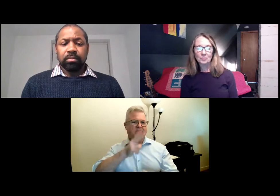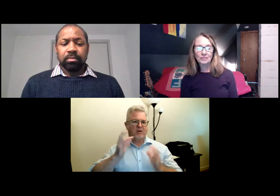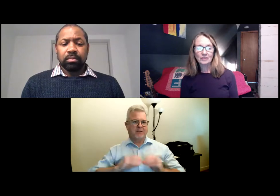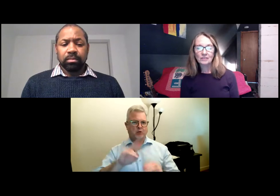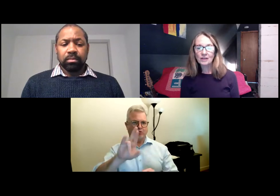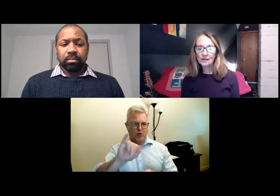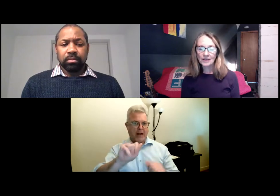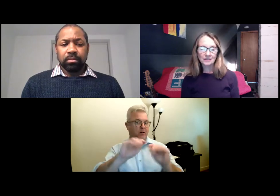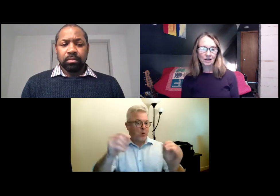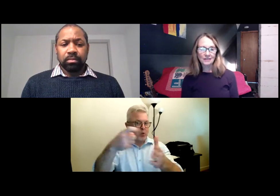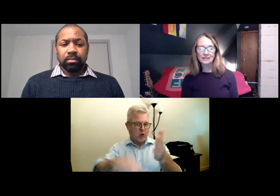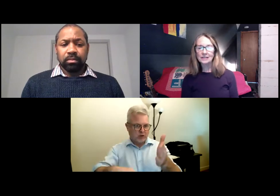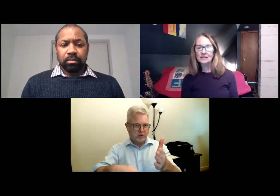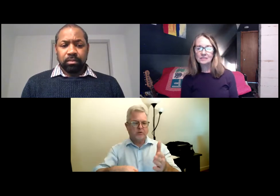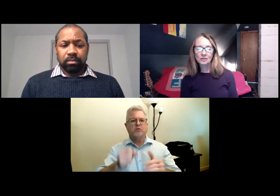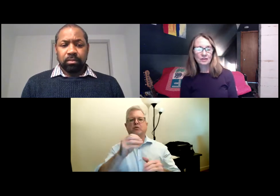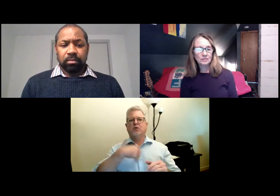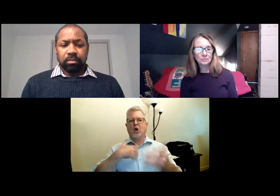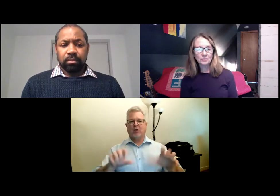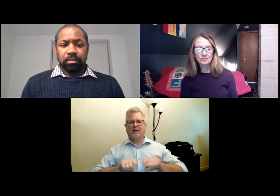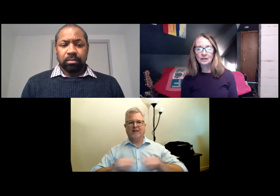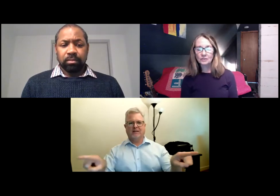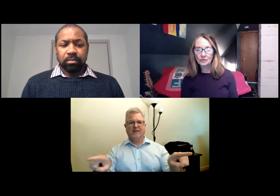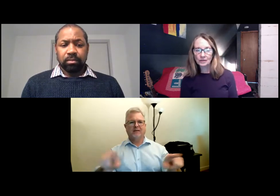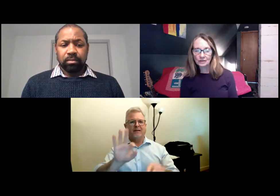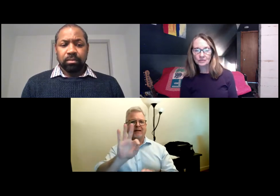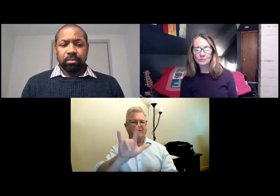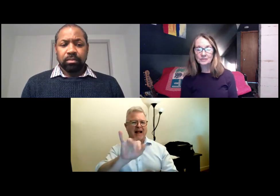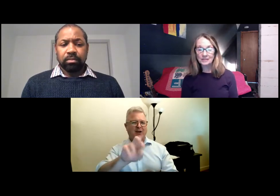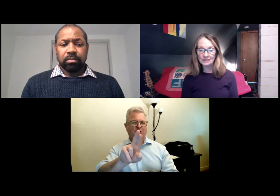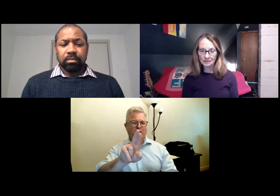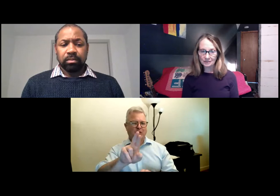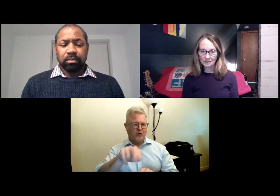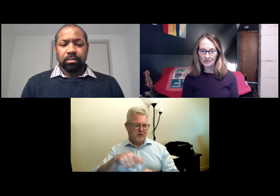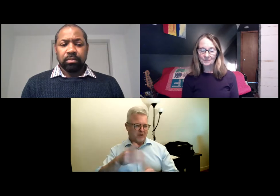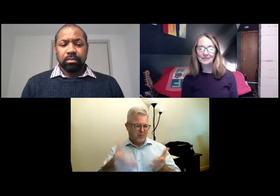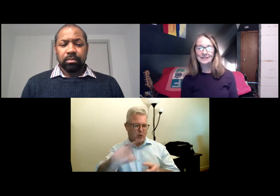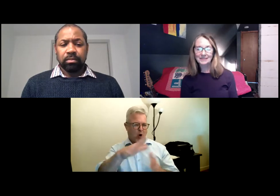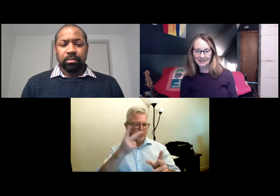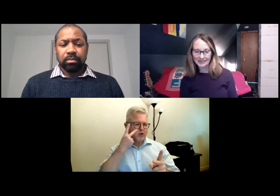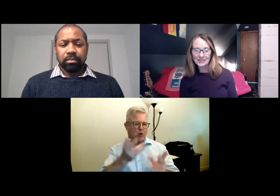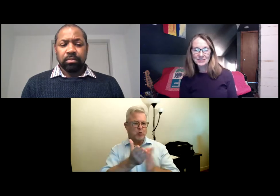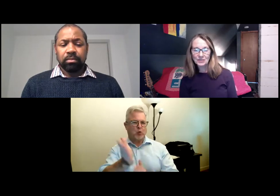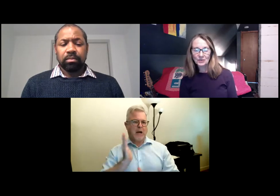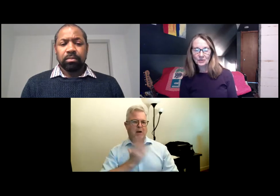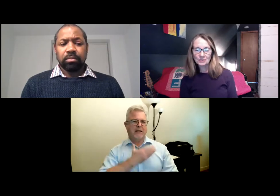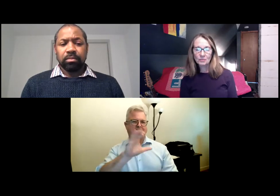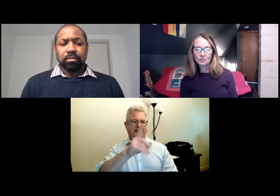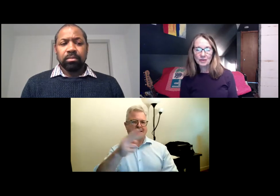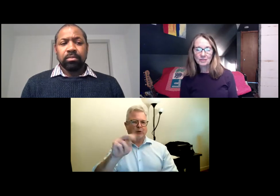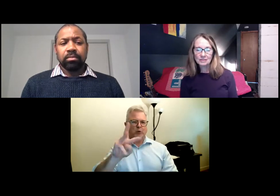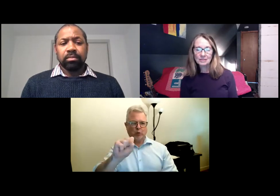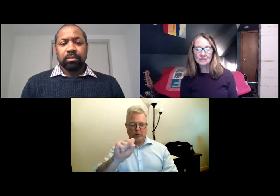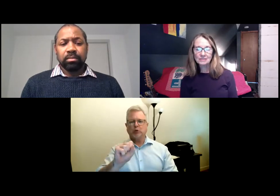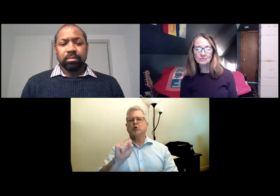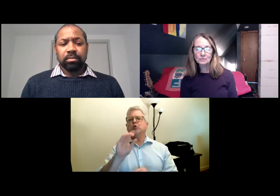They provide VRI to any deaf or hard of hearing person at no cost who wants to get tested. So some of you have